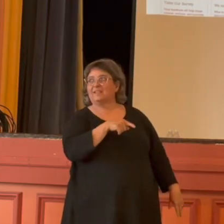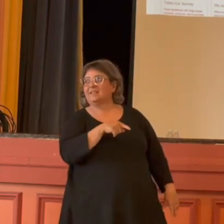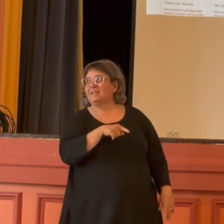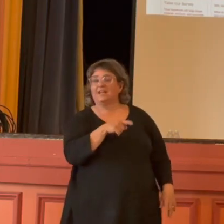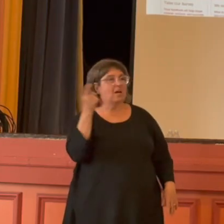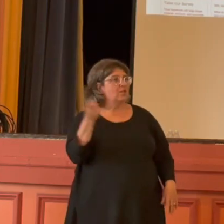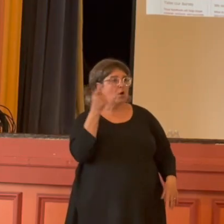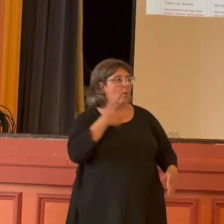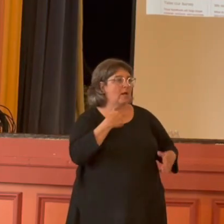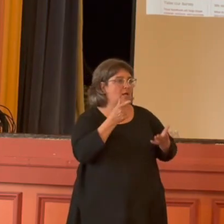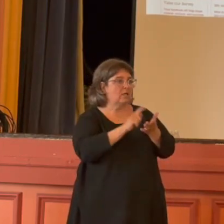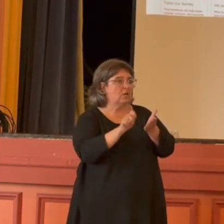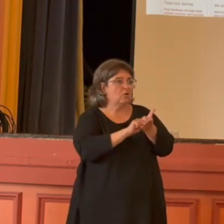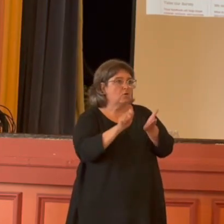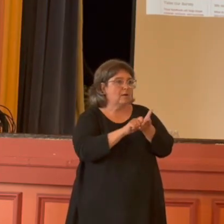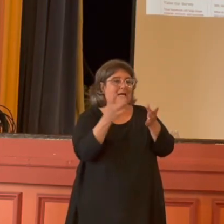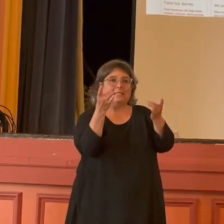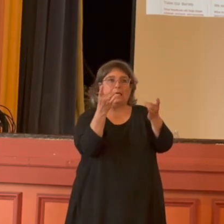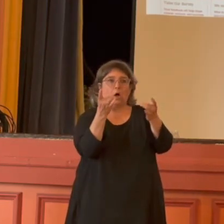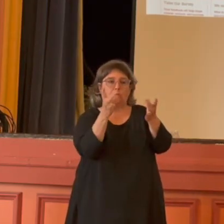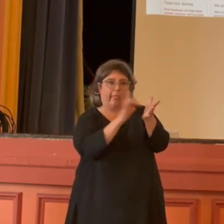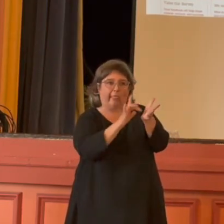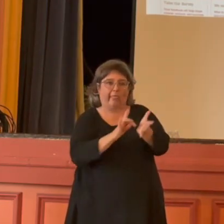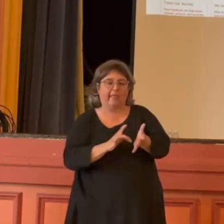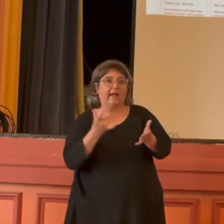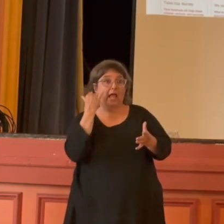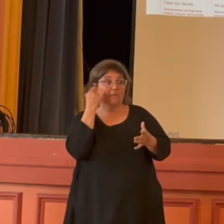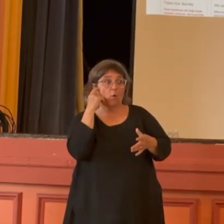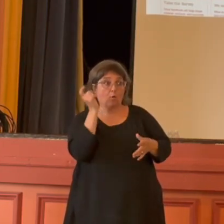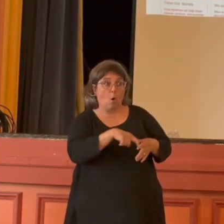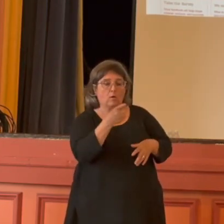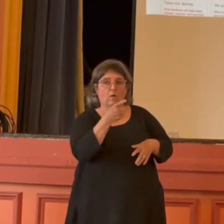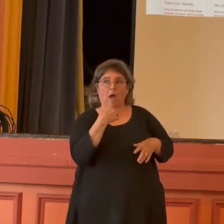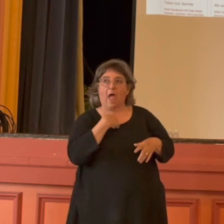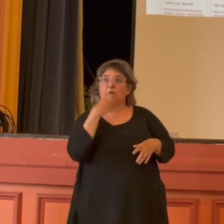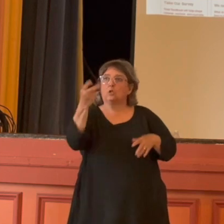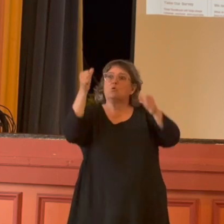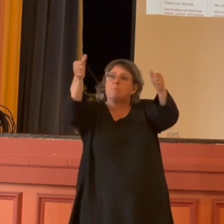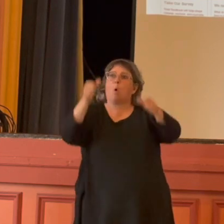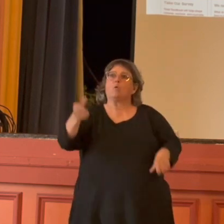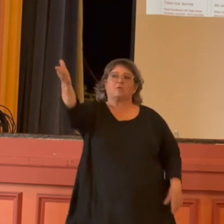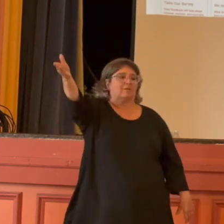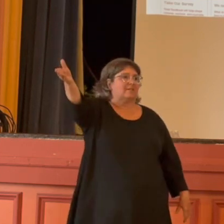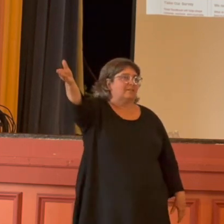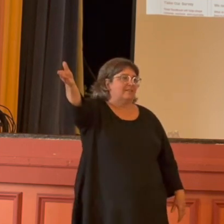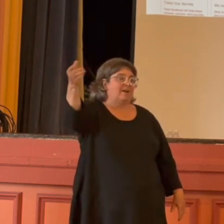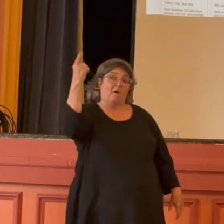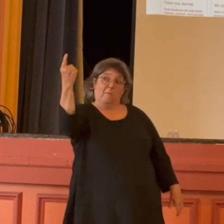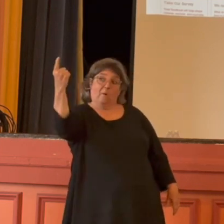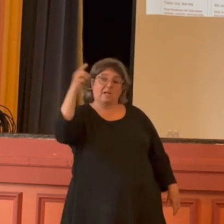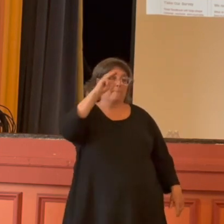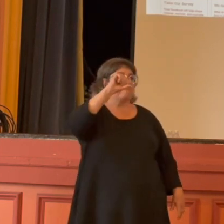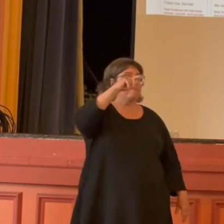she's already ahead of the game. She wrote some things on the sticky notes. If you look, we have 2 poster boards that's over here. We have one, which is